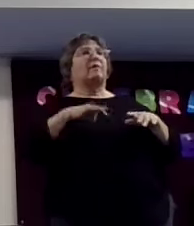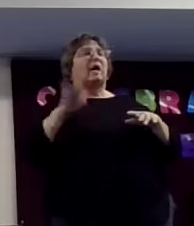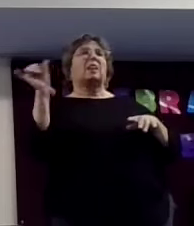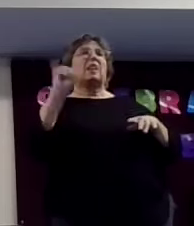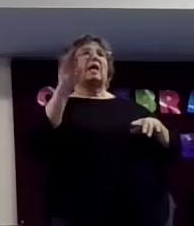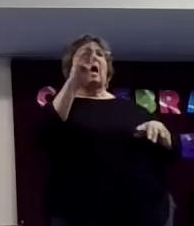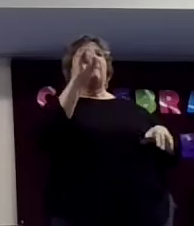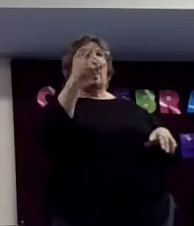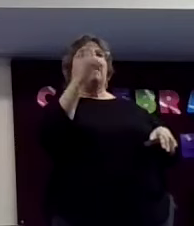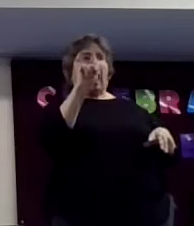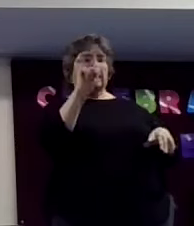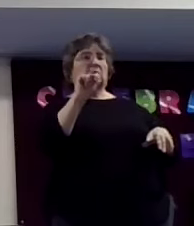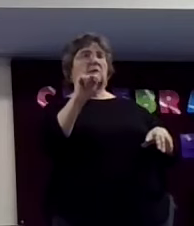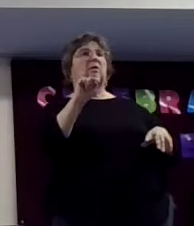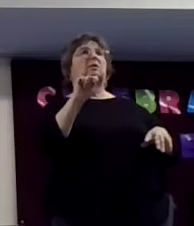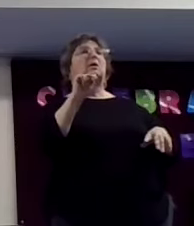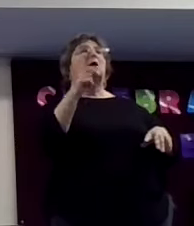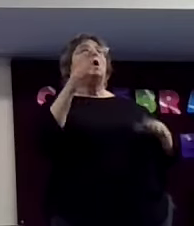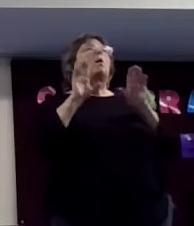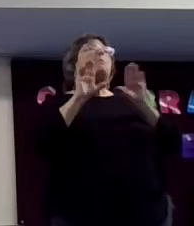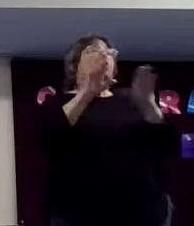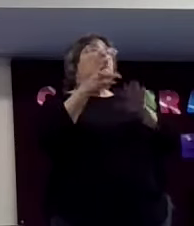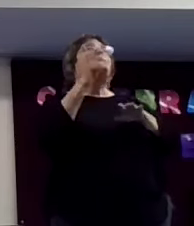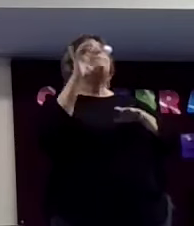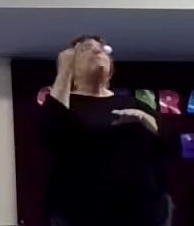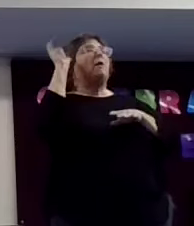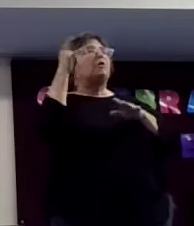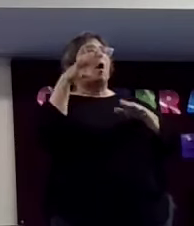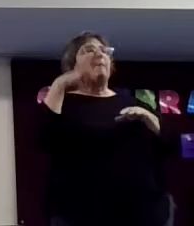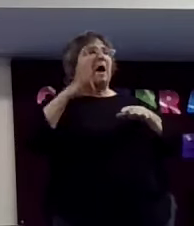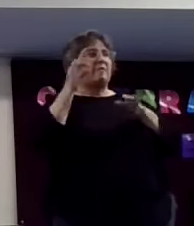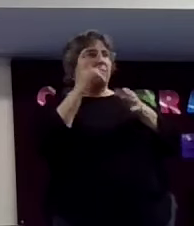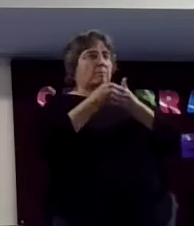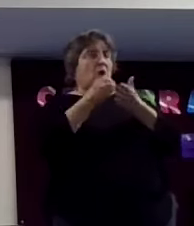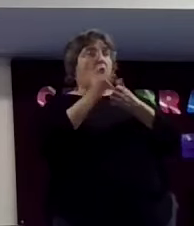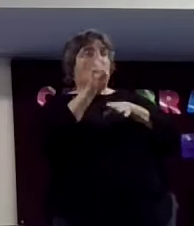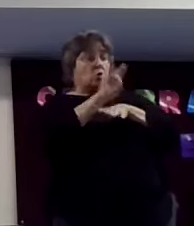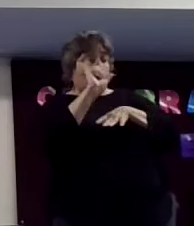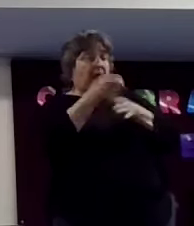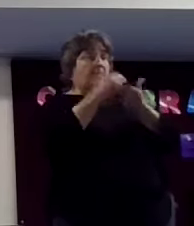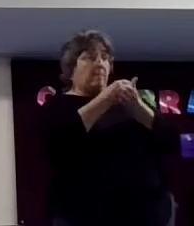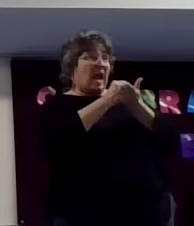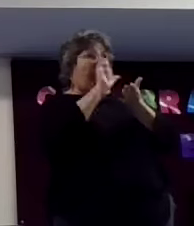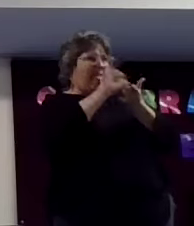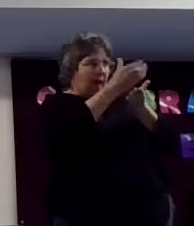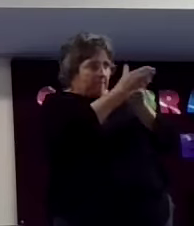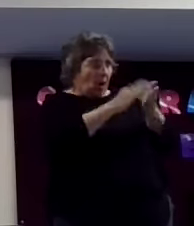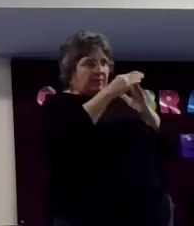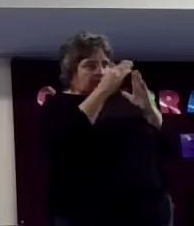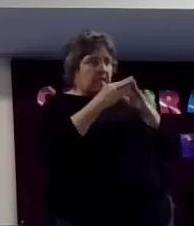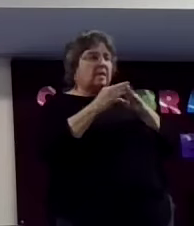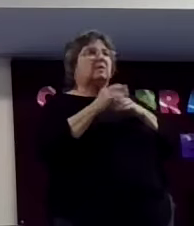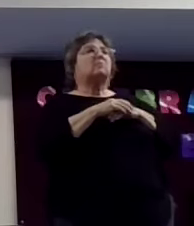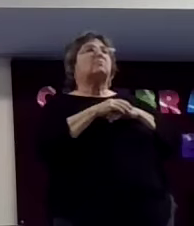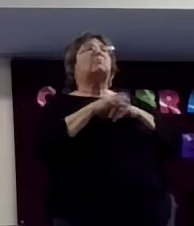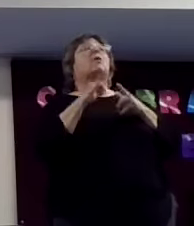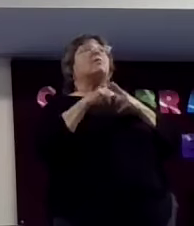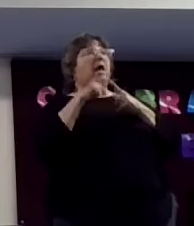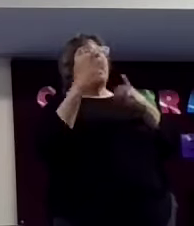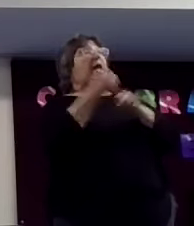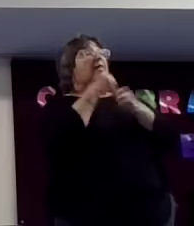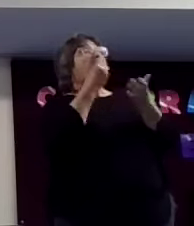someone like Belmont or Push Buffalo would apply for the money and say, I want to use the money in this part of the city. And then